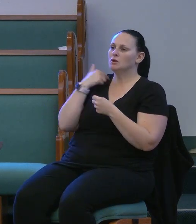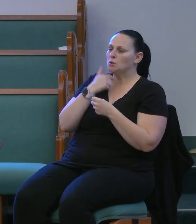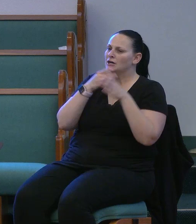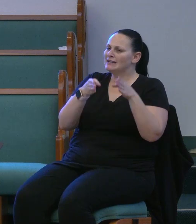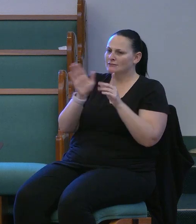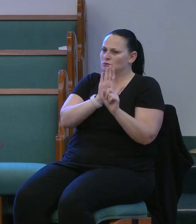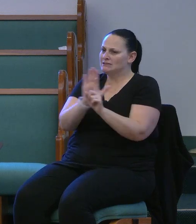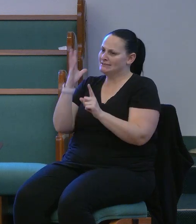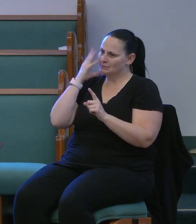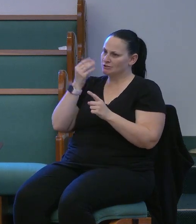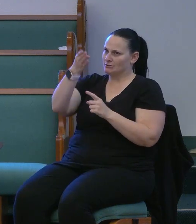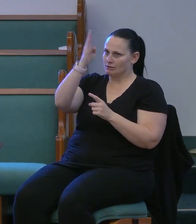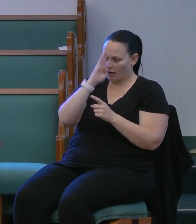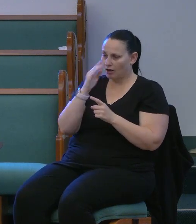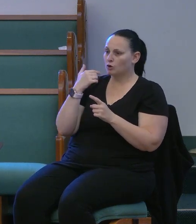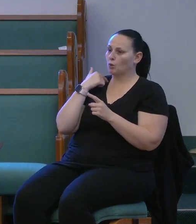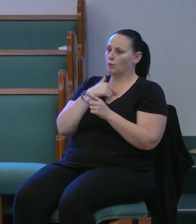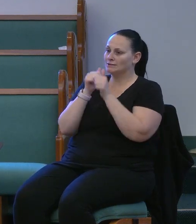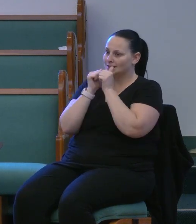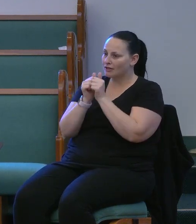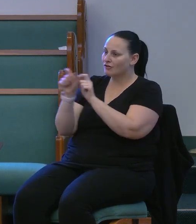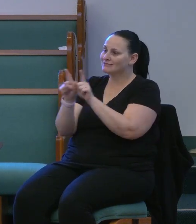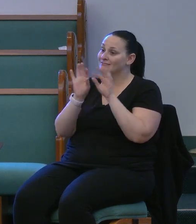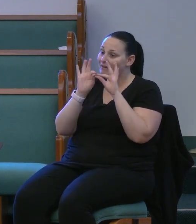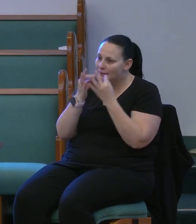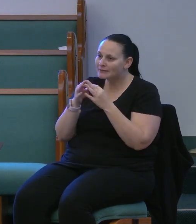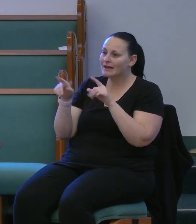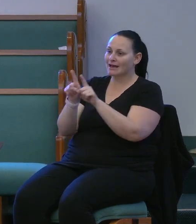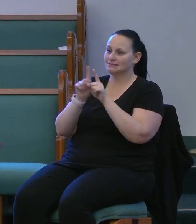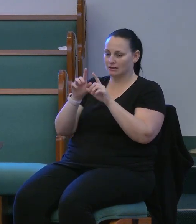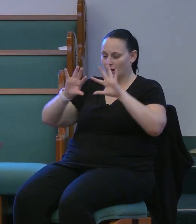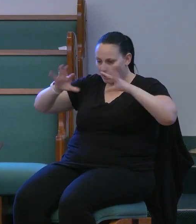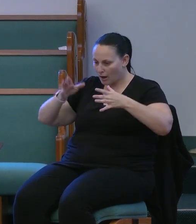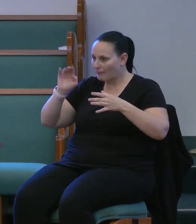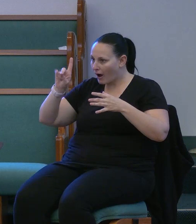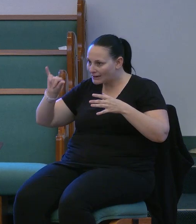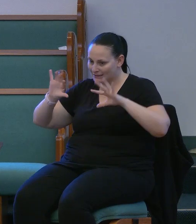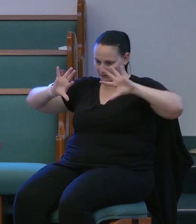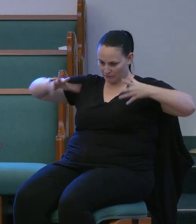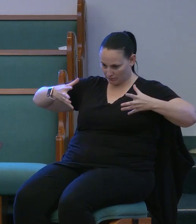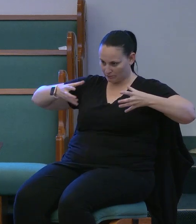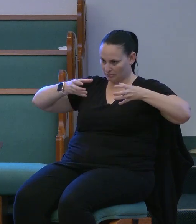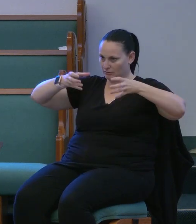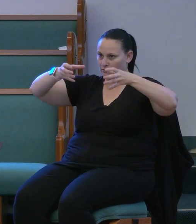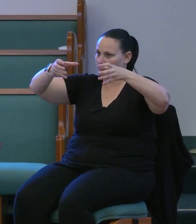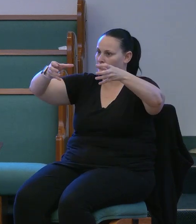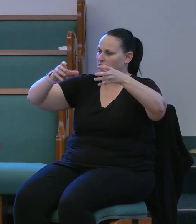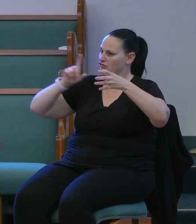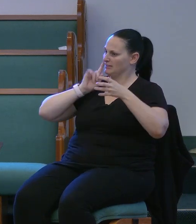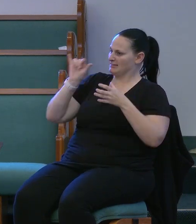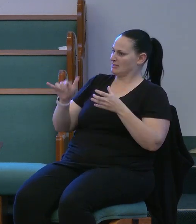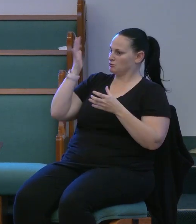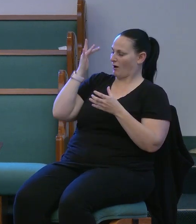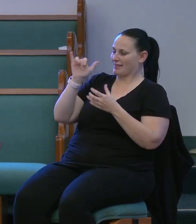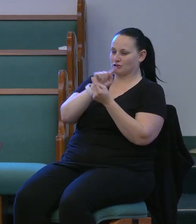individuals experiencing God, we go together as a family, as a body, as a group. That's part of why